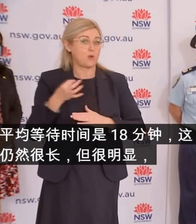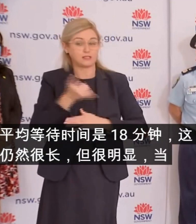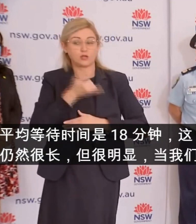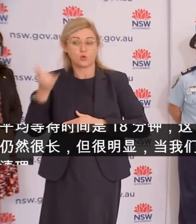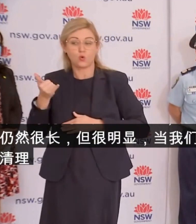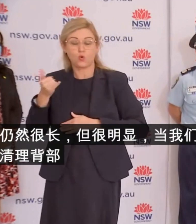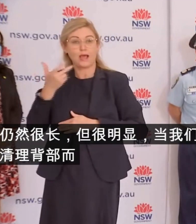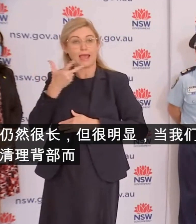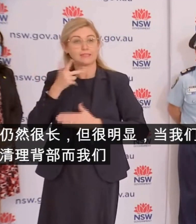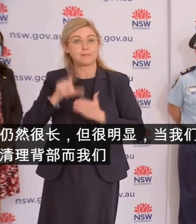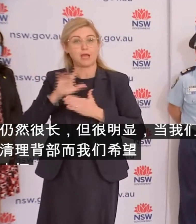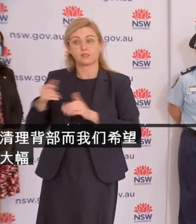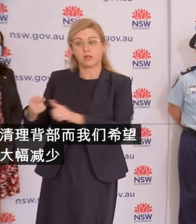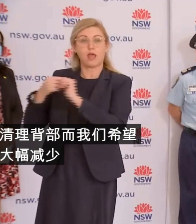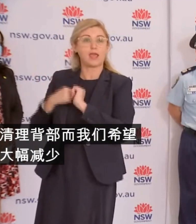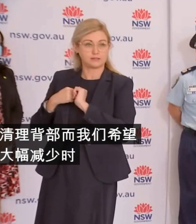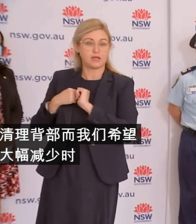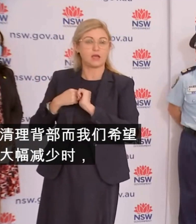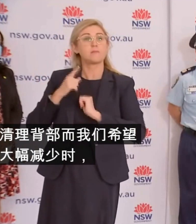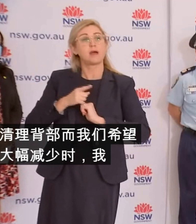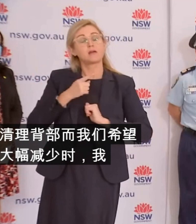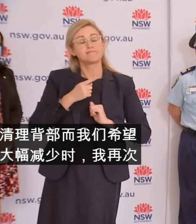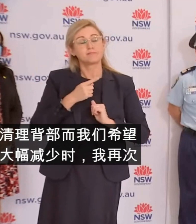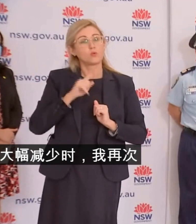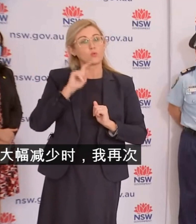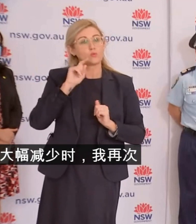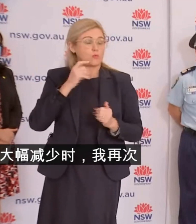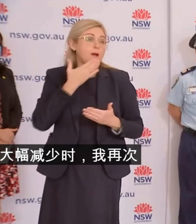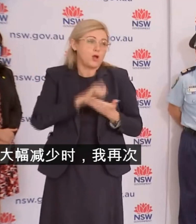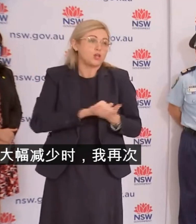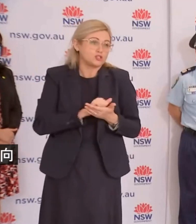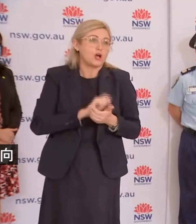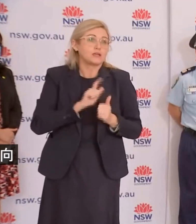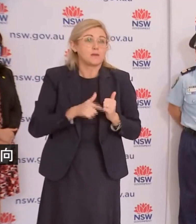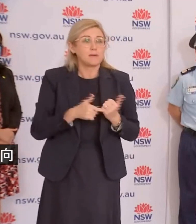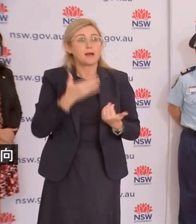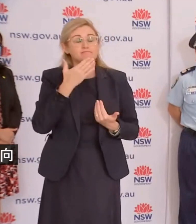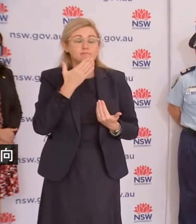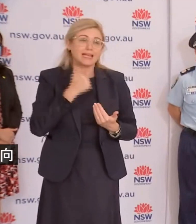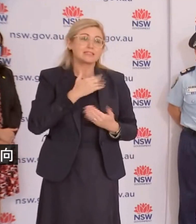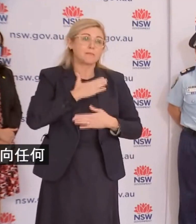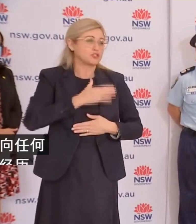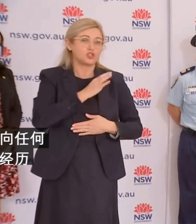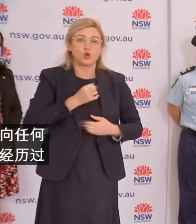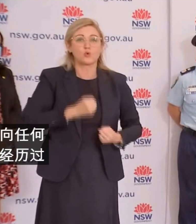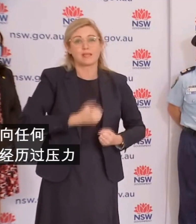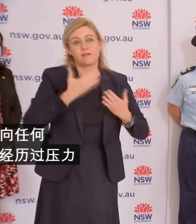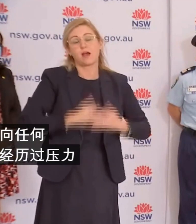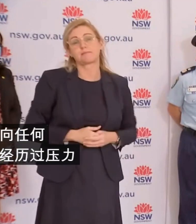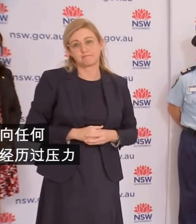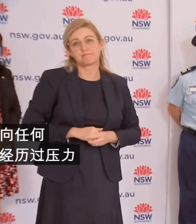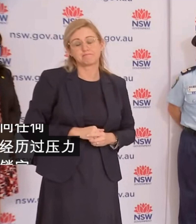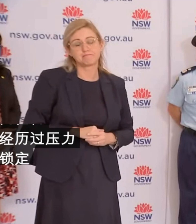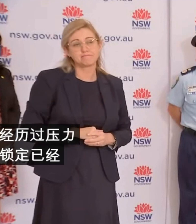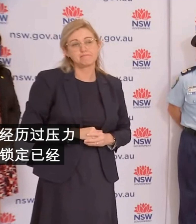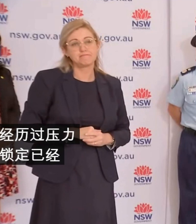but obviously as we clear the backlog, we want that to reduce substantially. So again, I apologise deeply and profusely to anyone who's experienced that